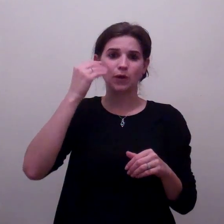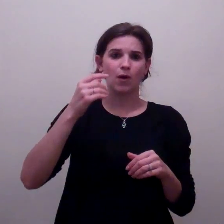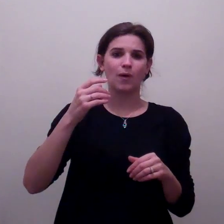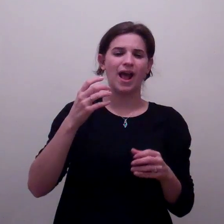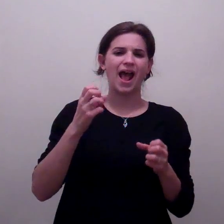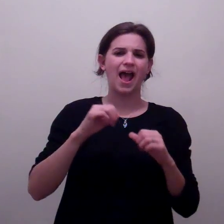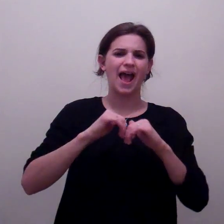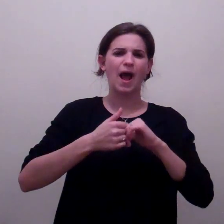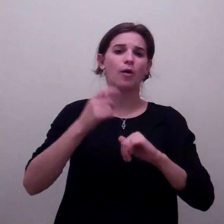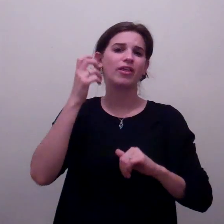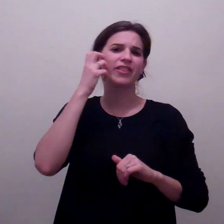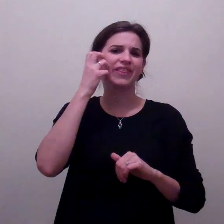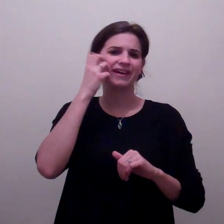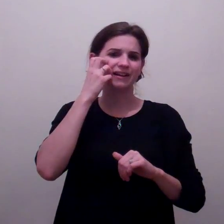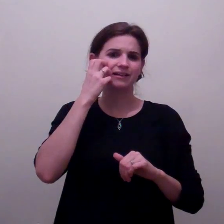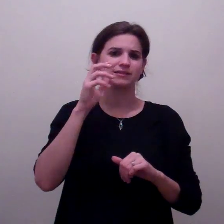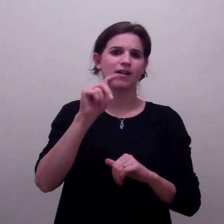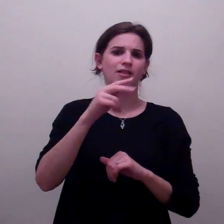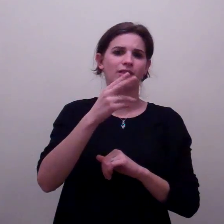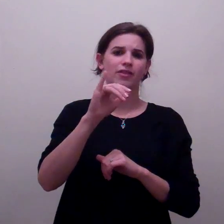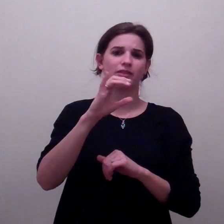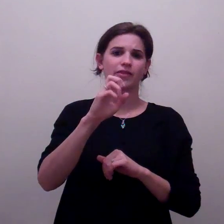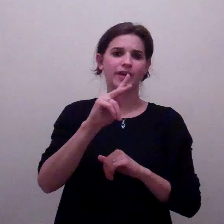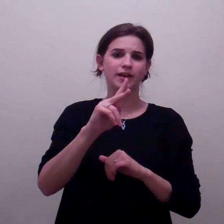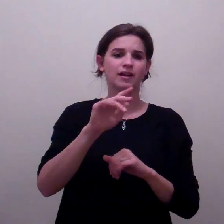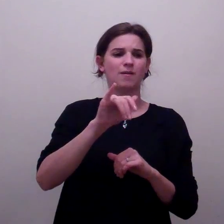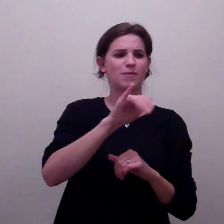Let's make the cement floor 3 inches thick.